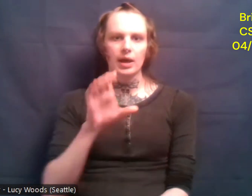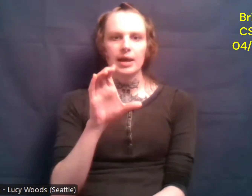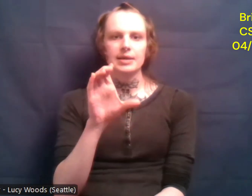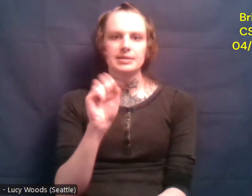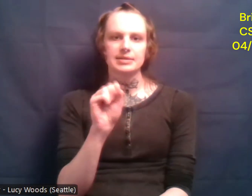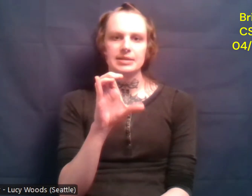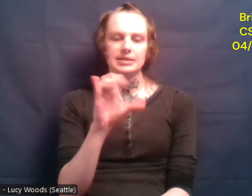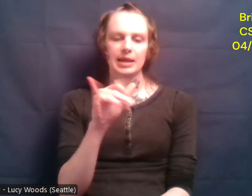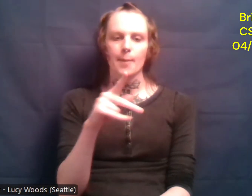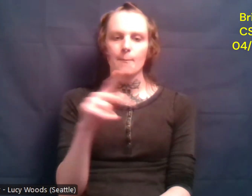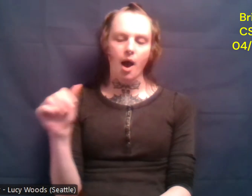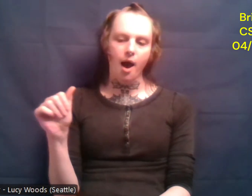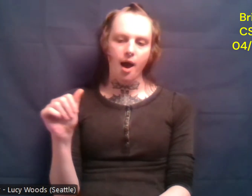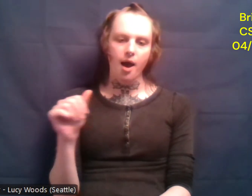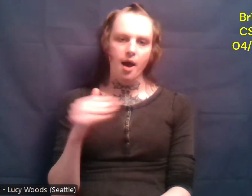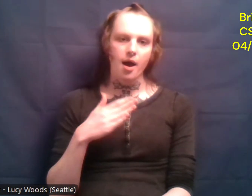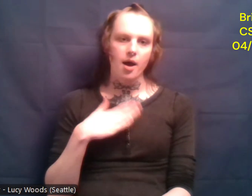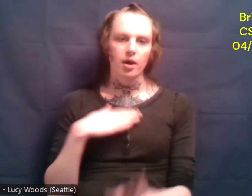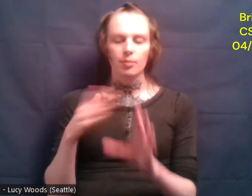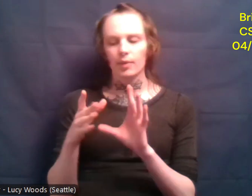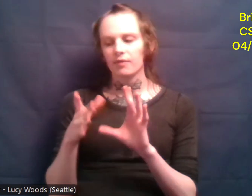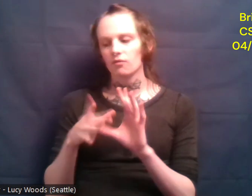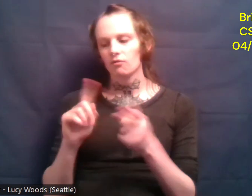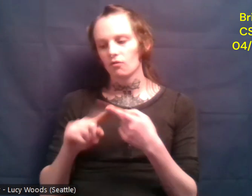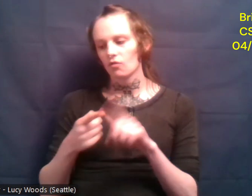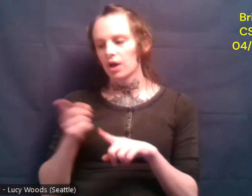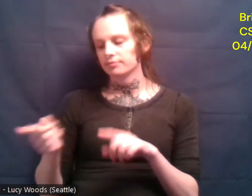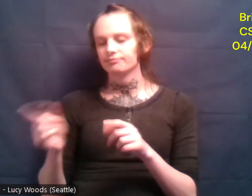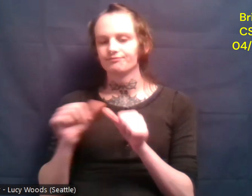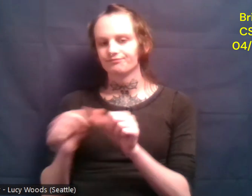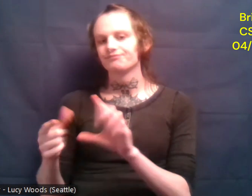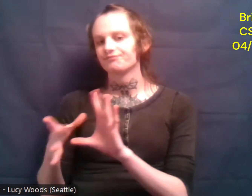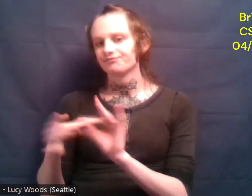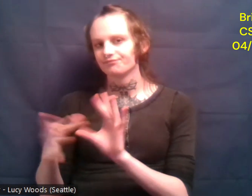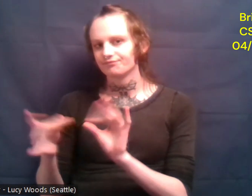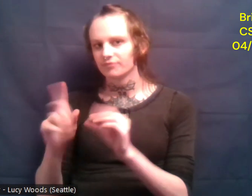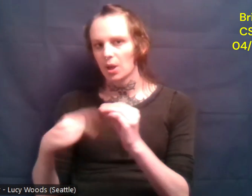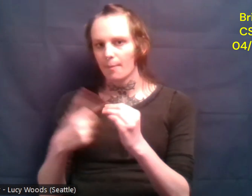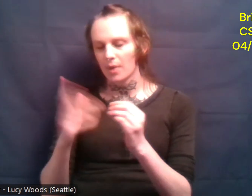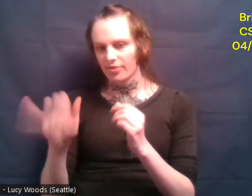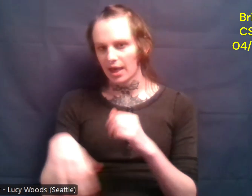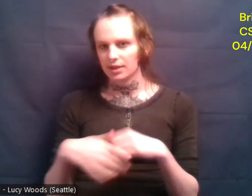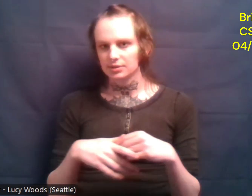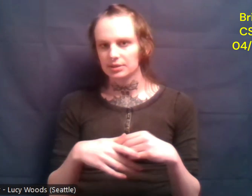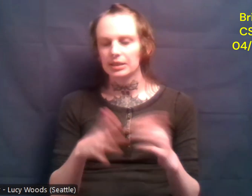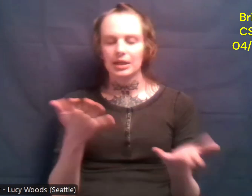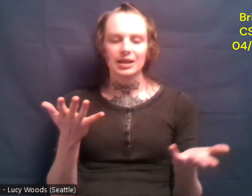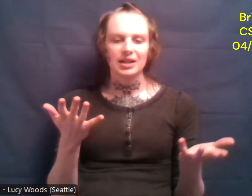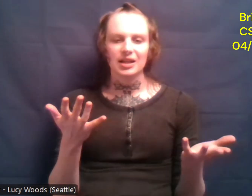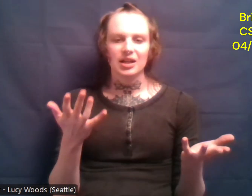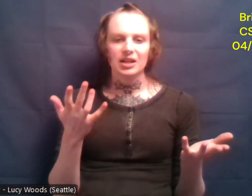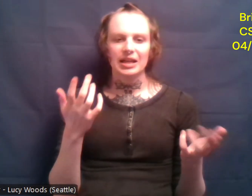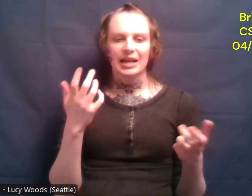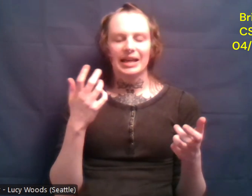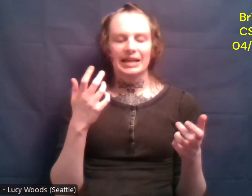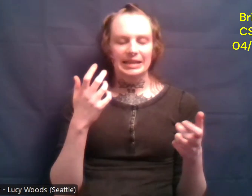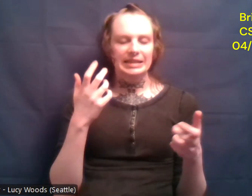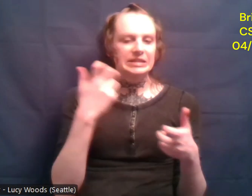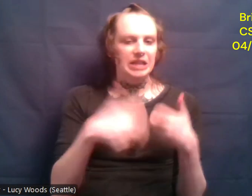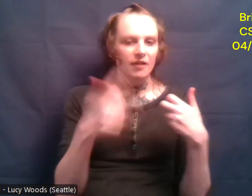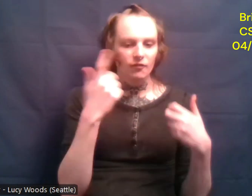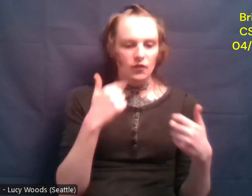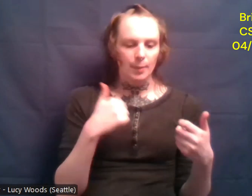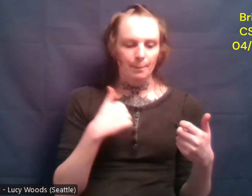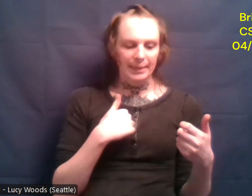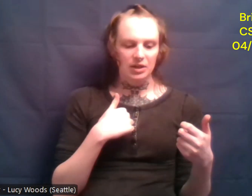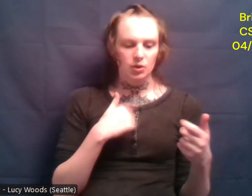it. And it's hard for me to talk to young people my age. I don't know why. I think that is like one of the